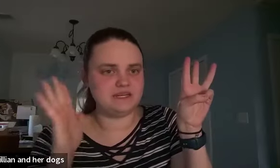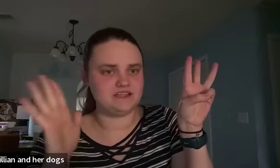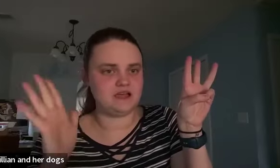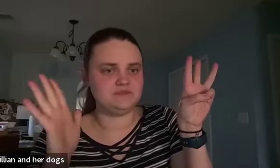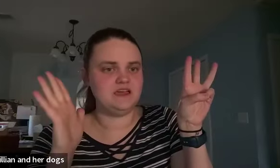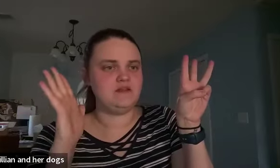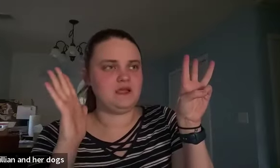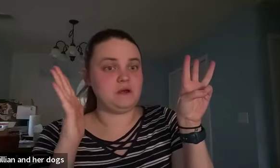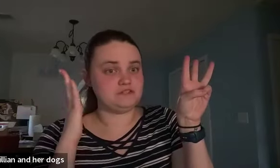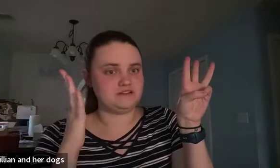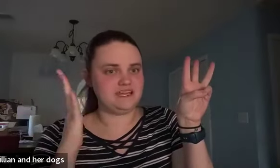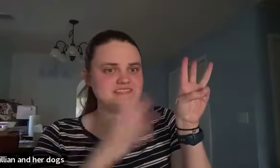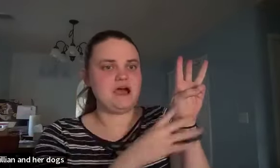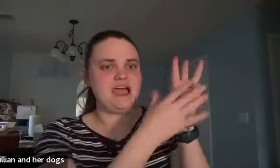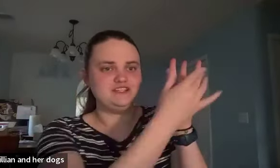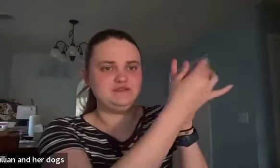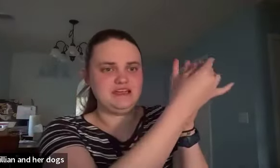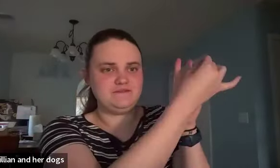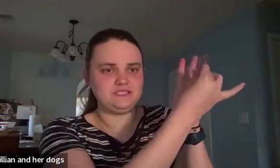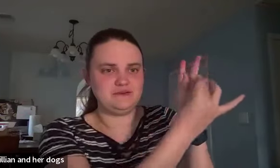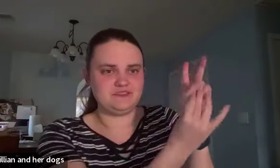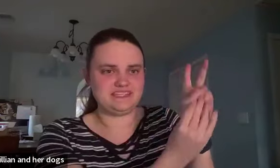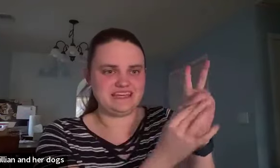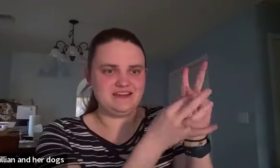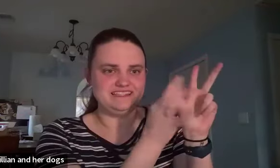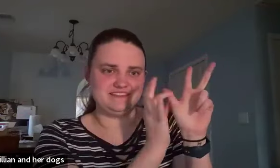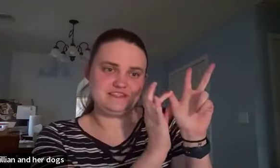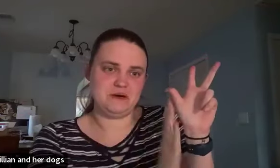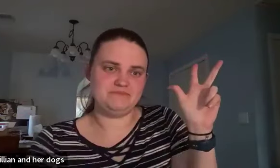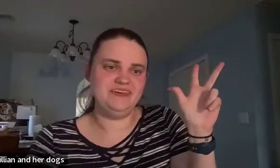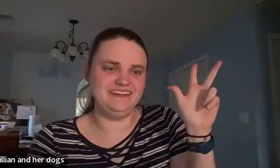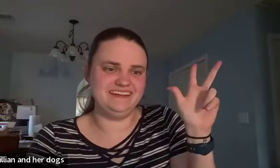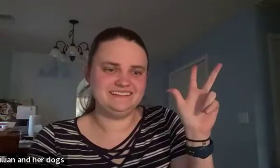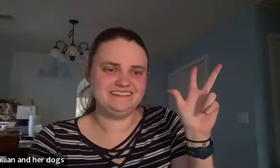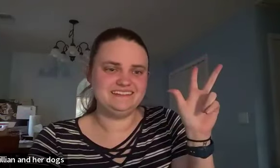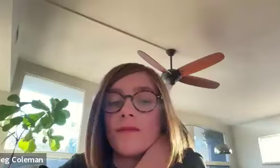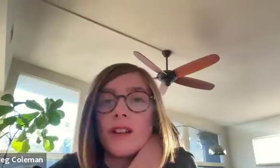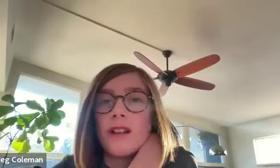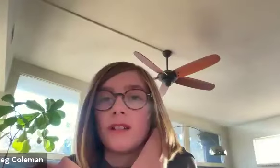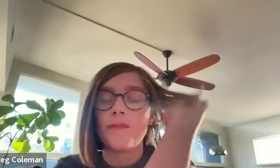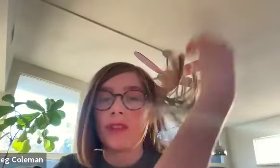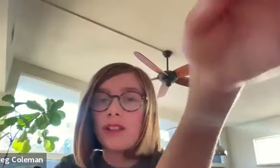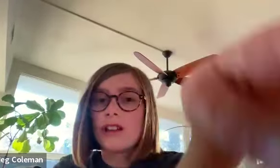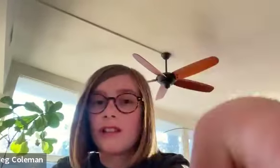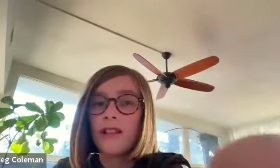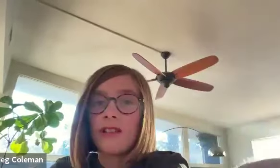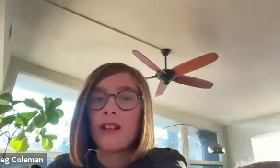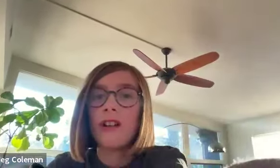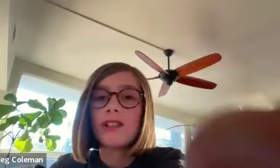many times, like when I was learning ASL, I had to like forcibly put this hand down and stick this thumb up. It's like you were, Also, oh,